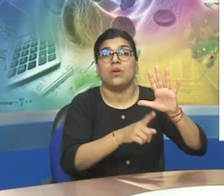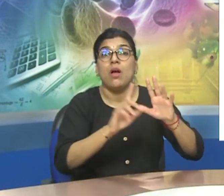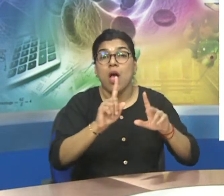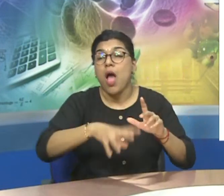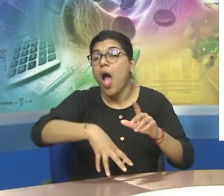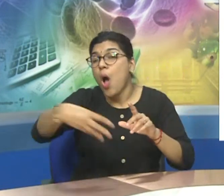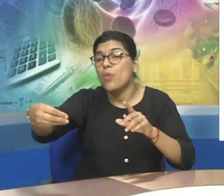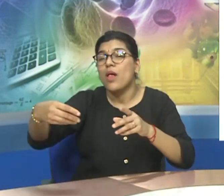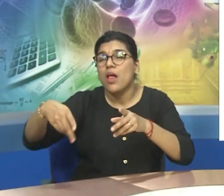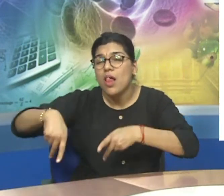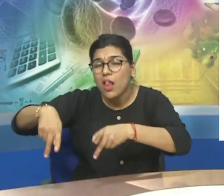is a provision